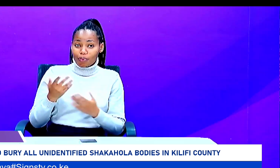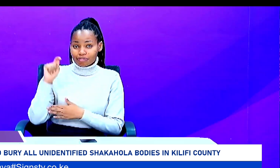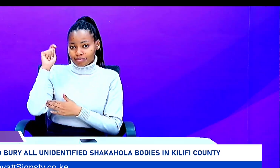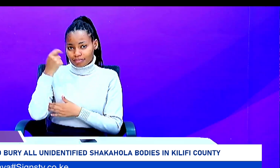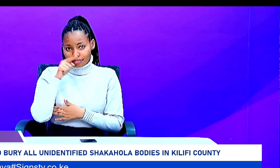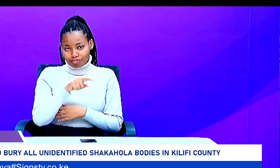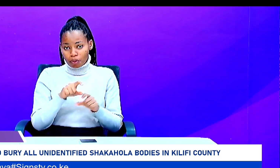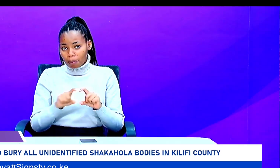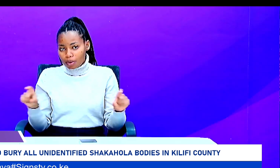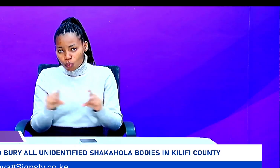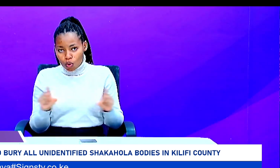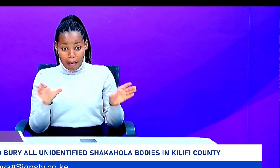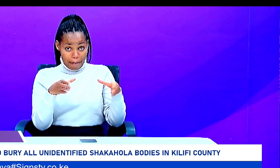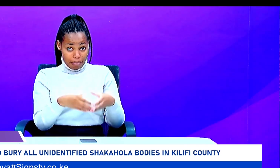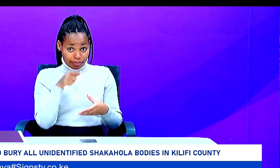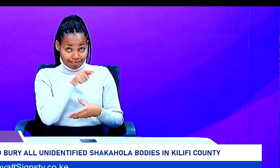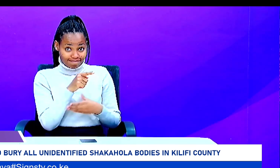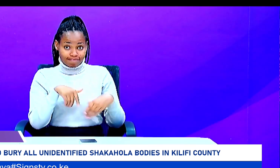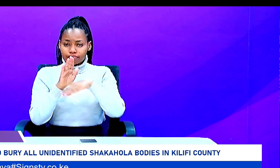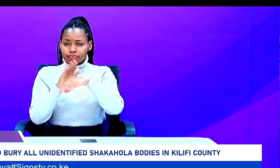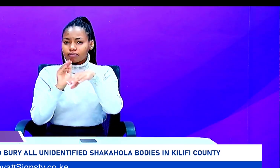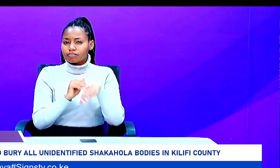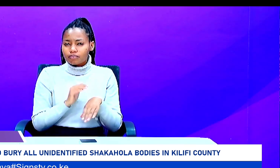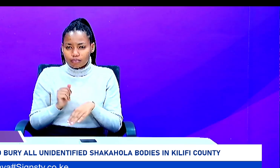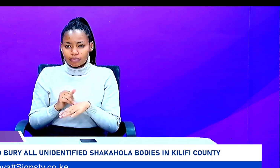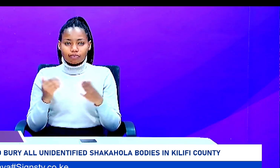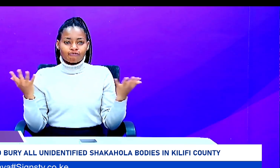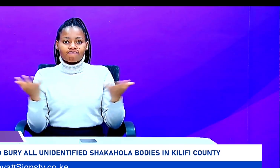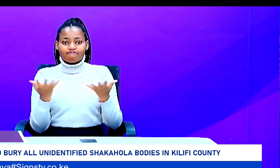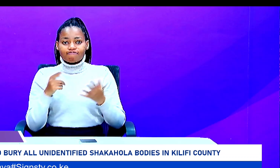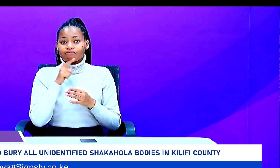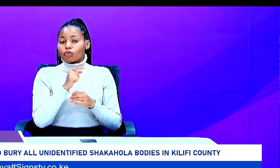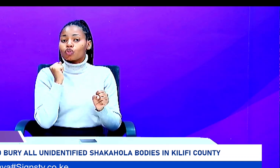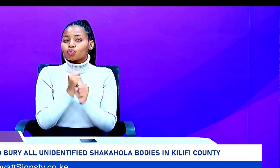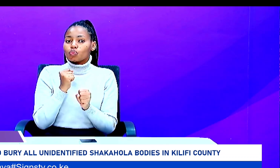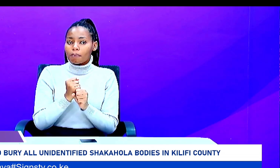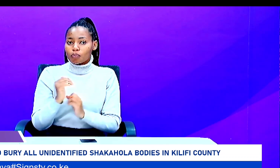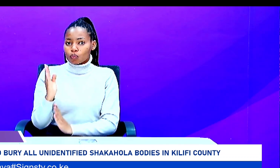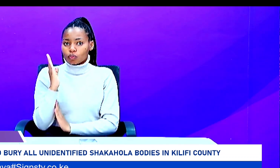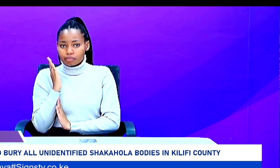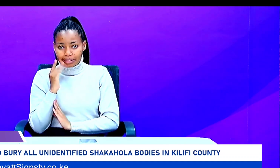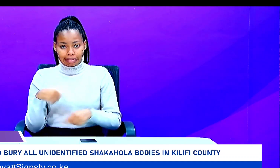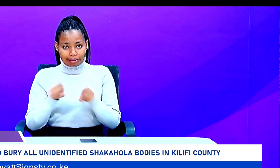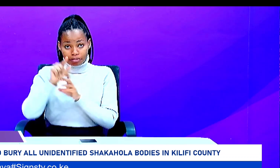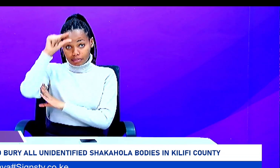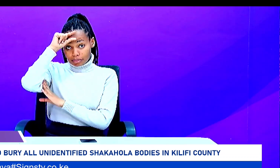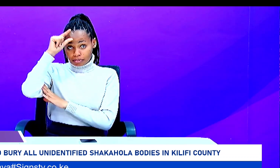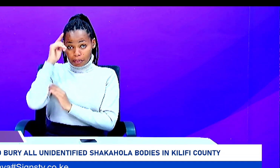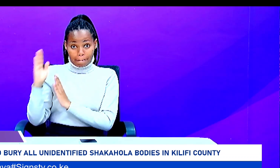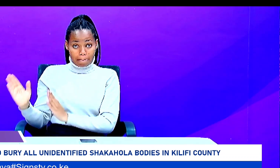Kenya Pipeline Company are calling for firm assurances on their jobs as the government prepares to sell majority stake